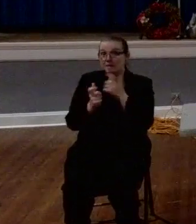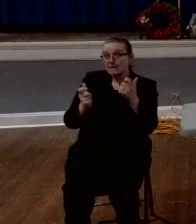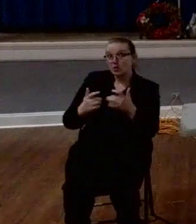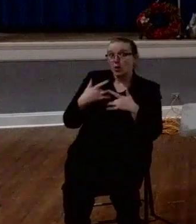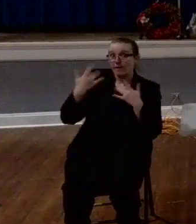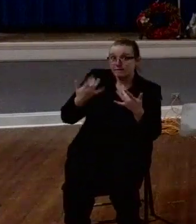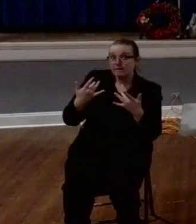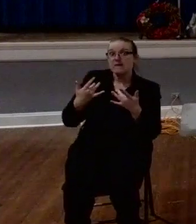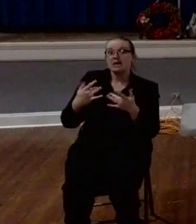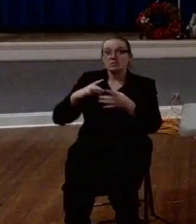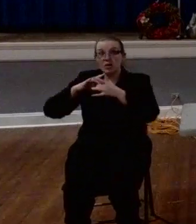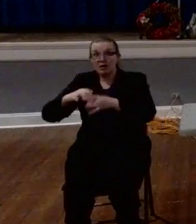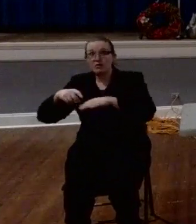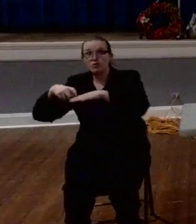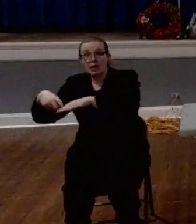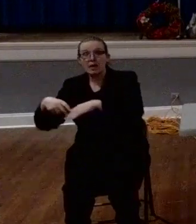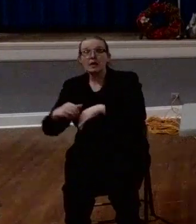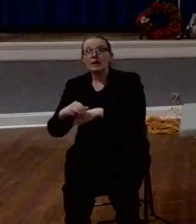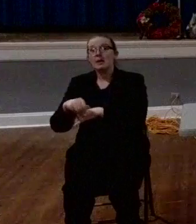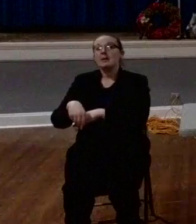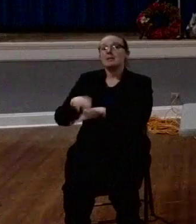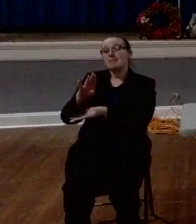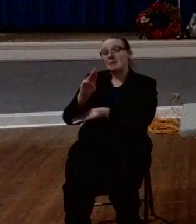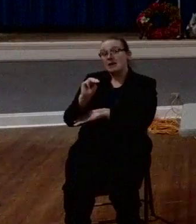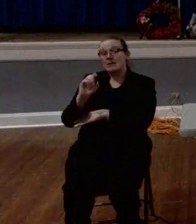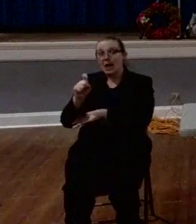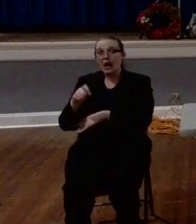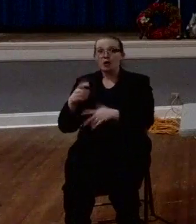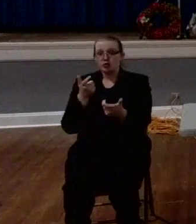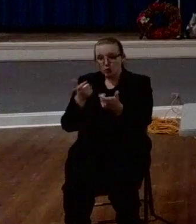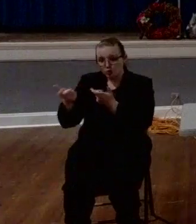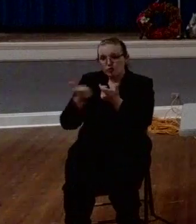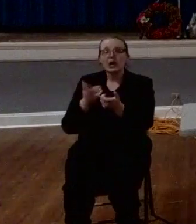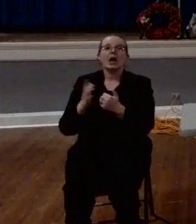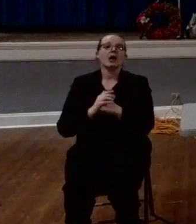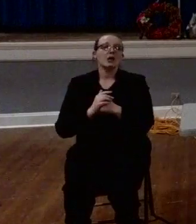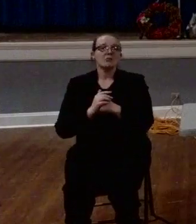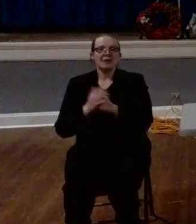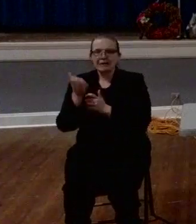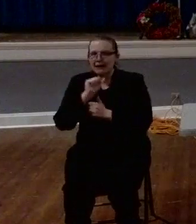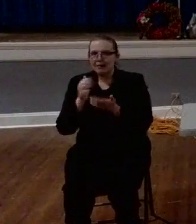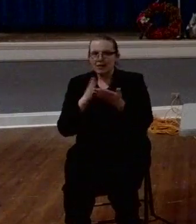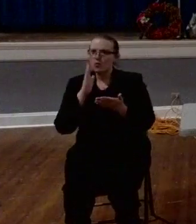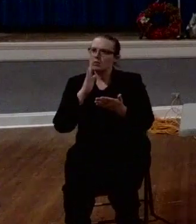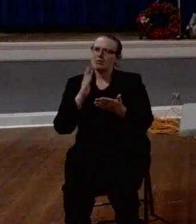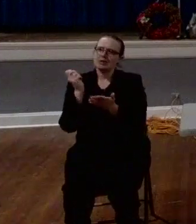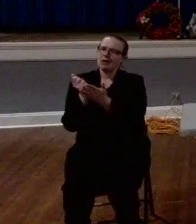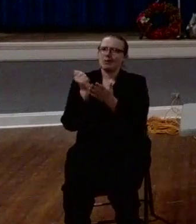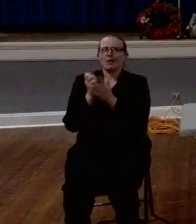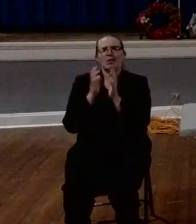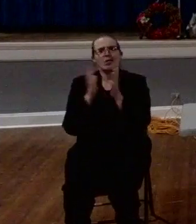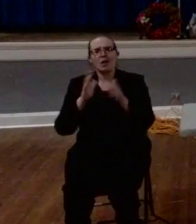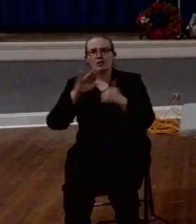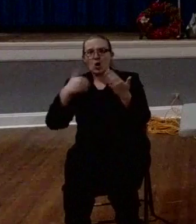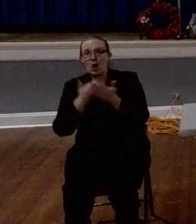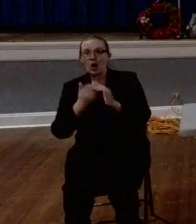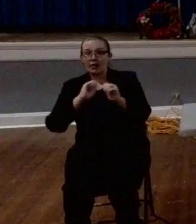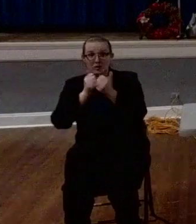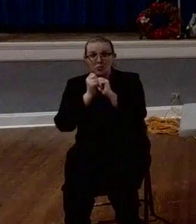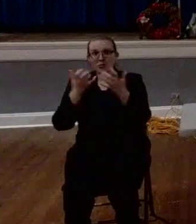of the skateboarding community, BMX community, roller skate community, anything like that would be a great help. All these sports are really